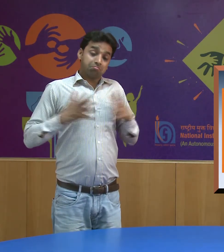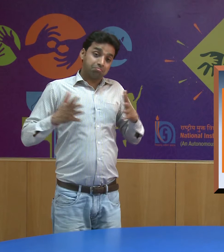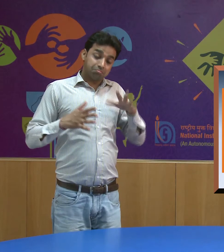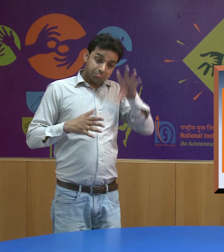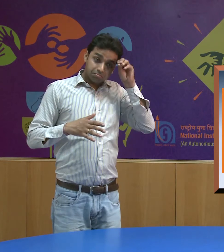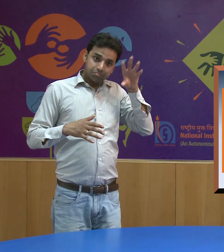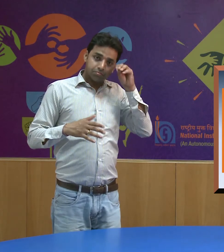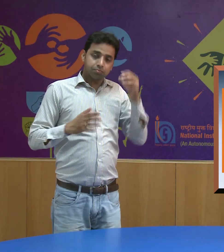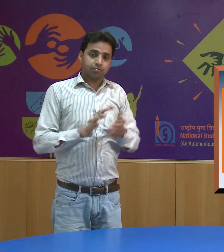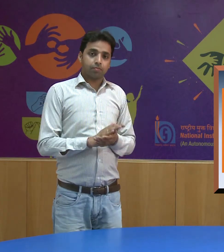Point 5.